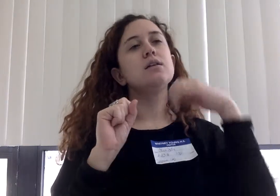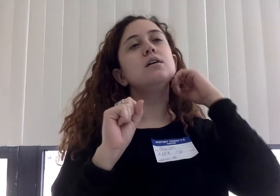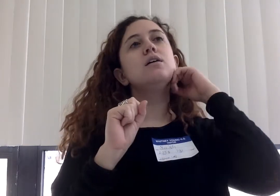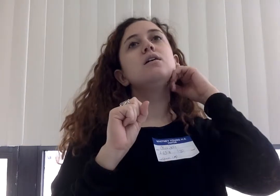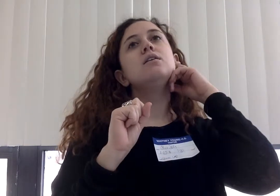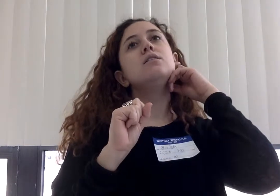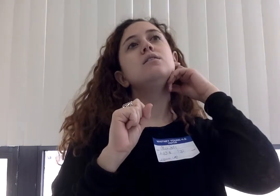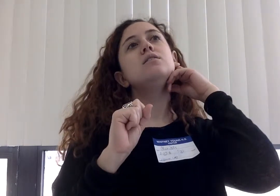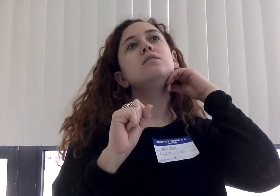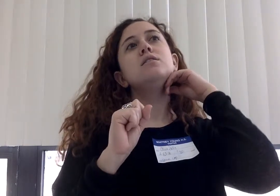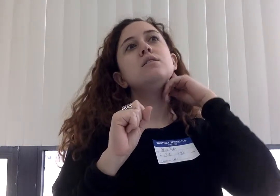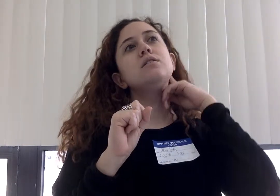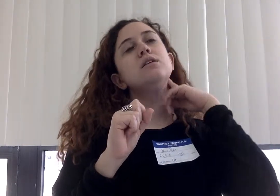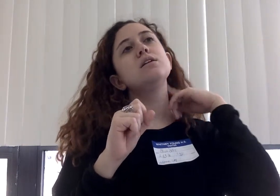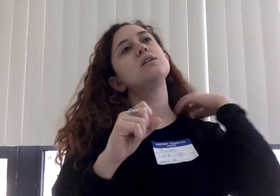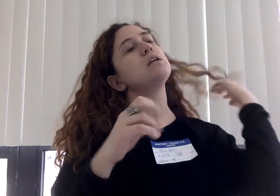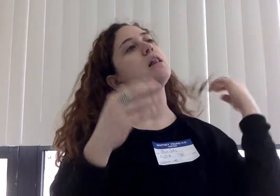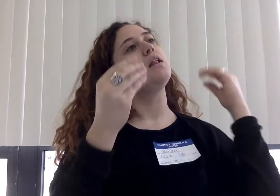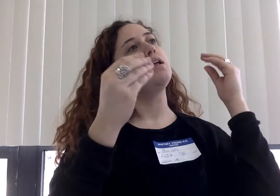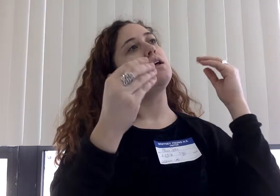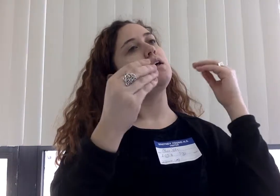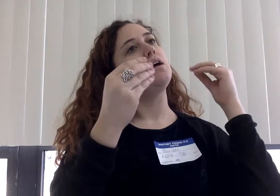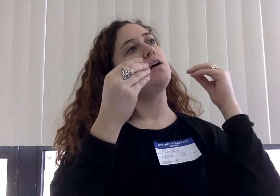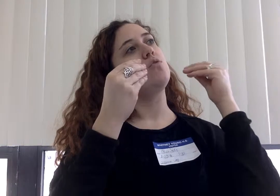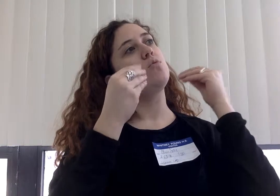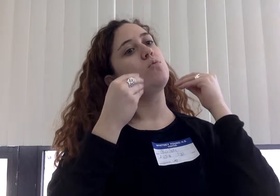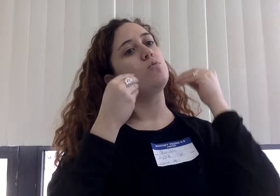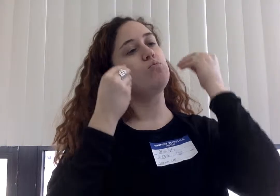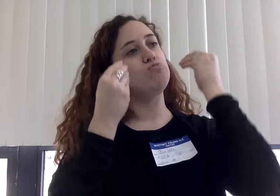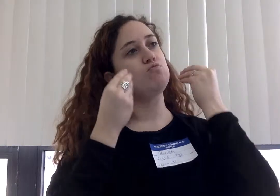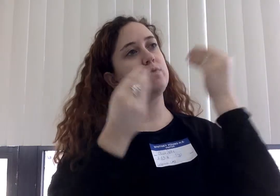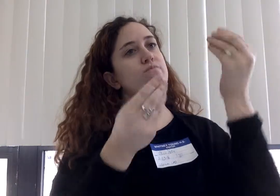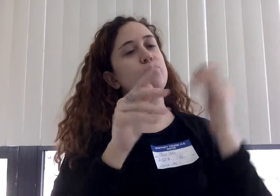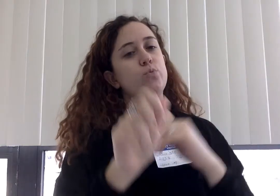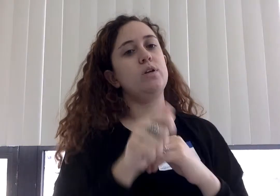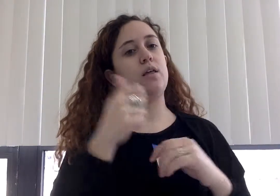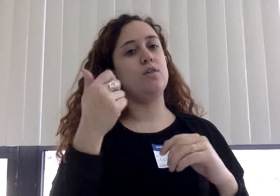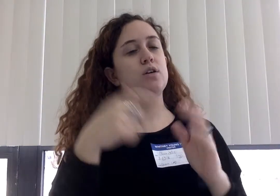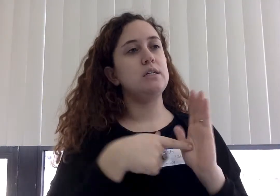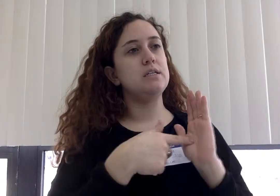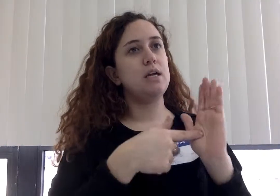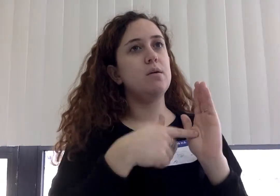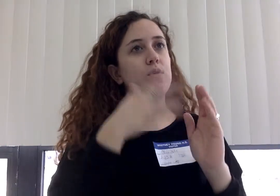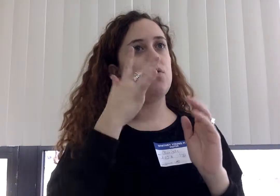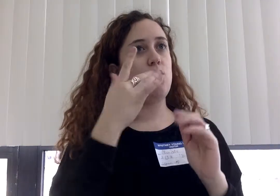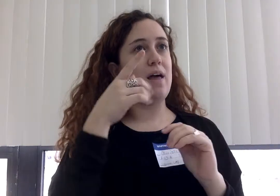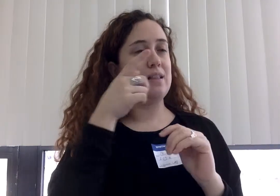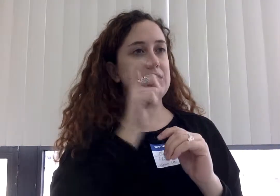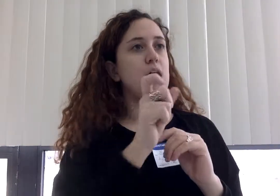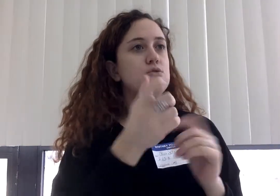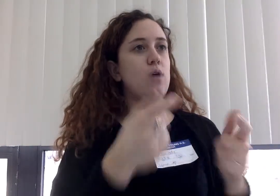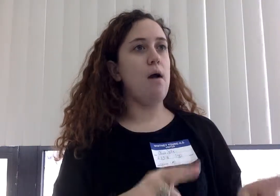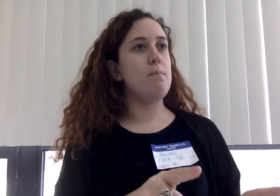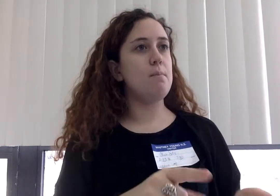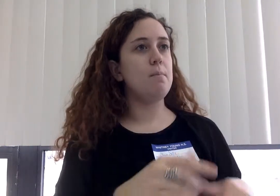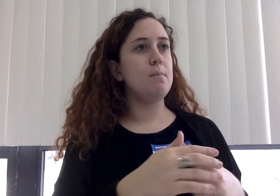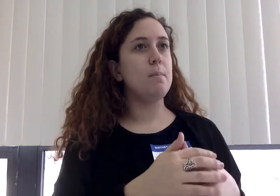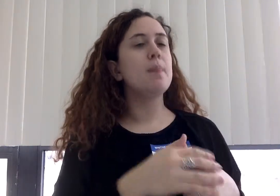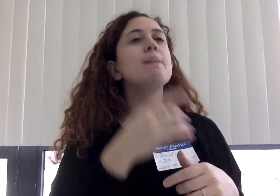Yes. Let me give you another example that will make it clearer why this should happen. So let's say that we have y